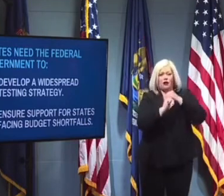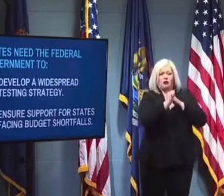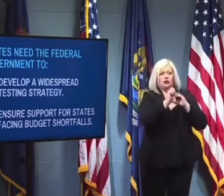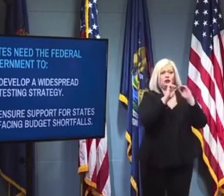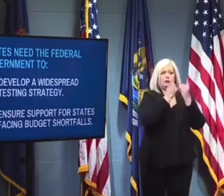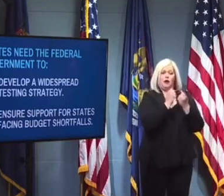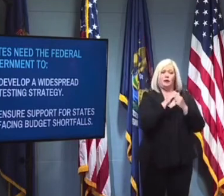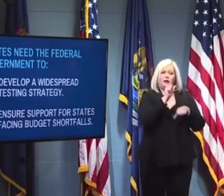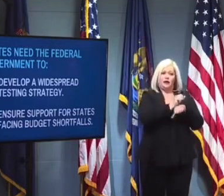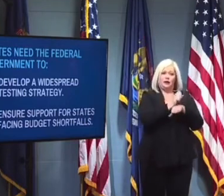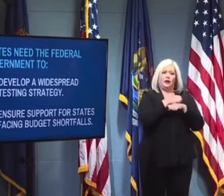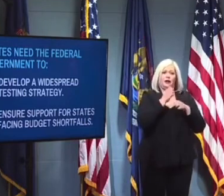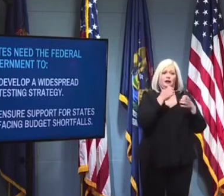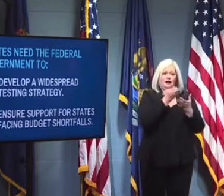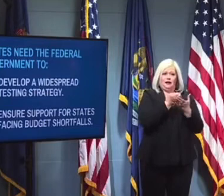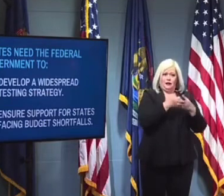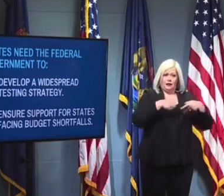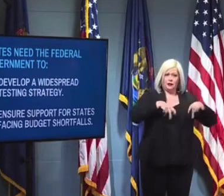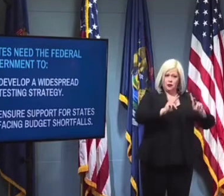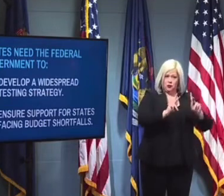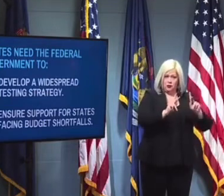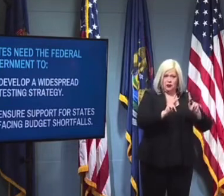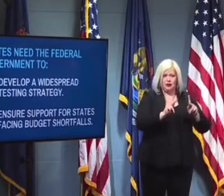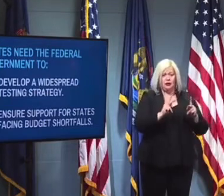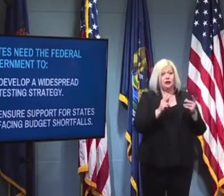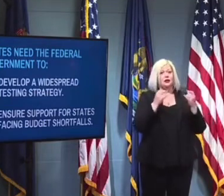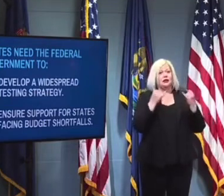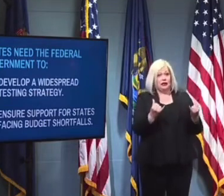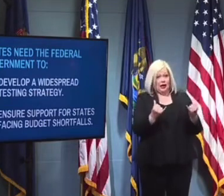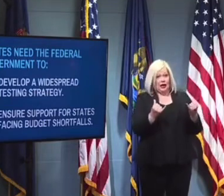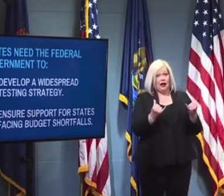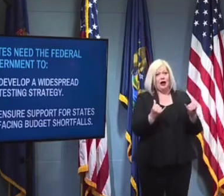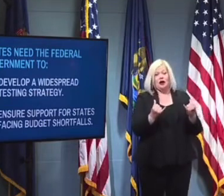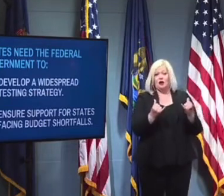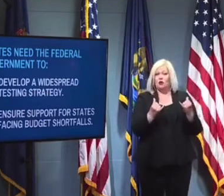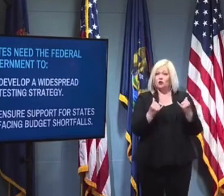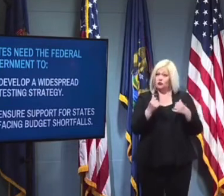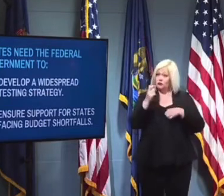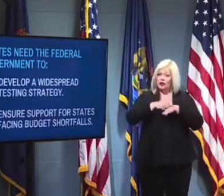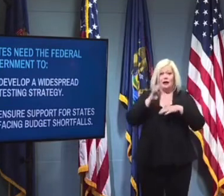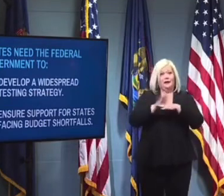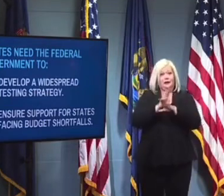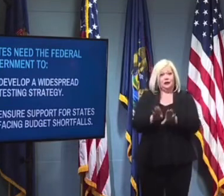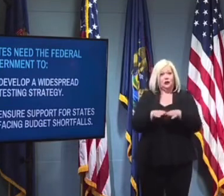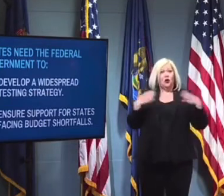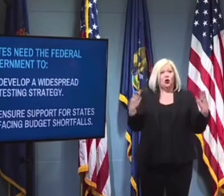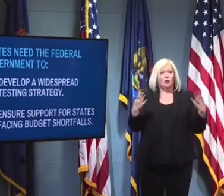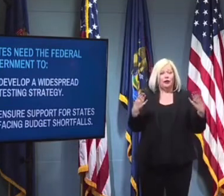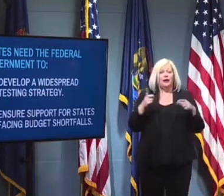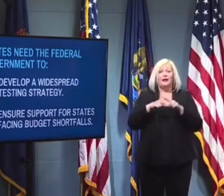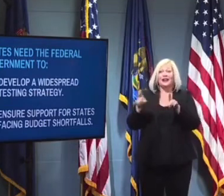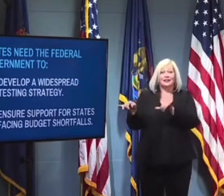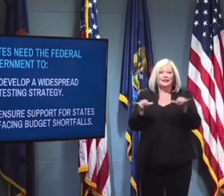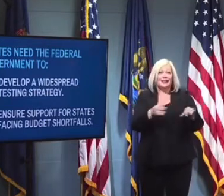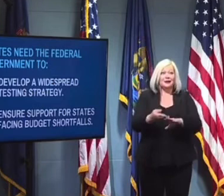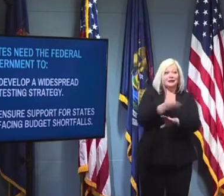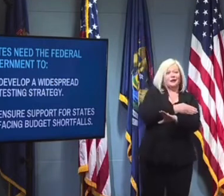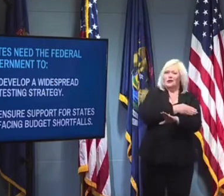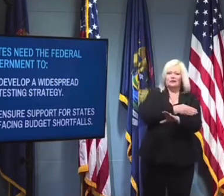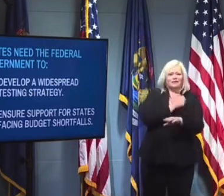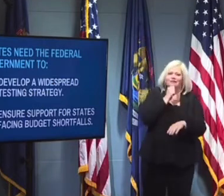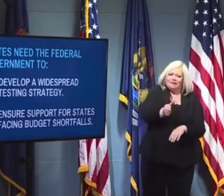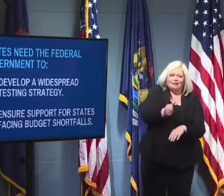Labor and Economic Opportunity. We're now going to get back to business, but it's going to be not business as usual. It's going to look a little bit